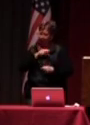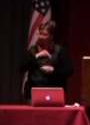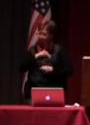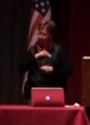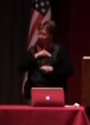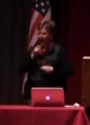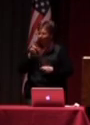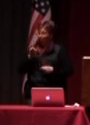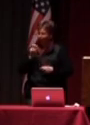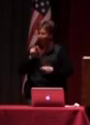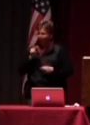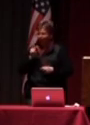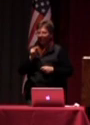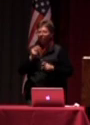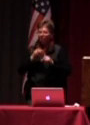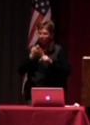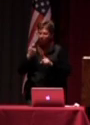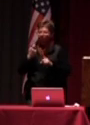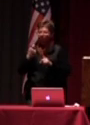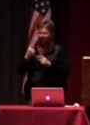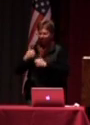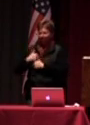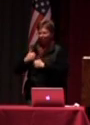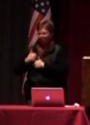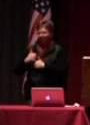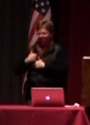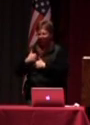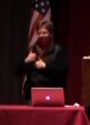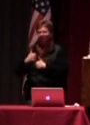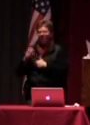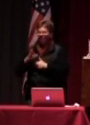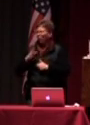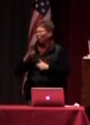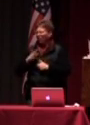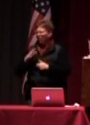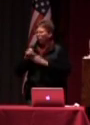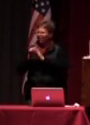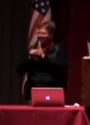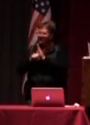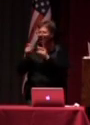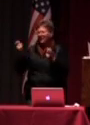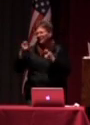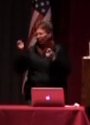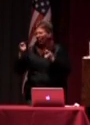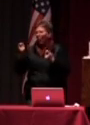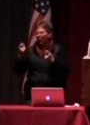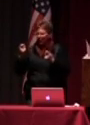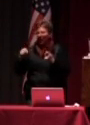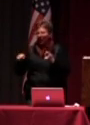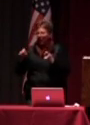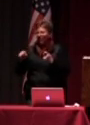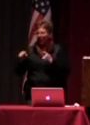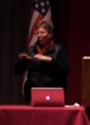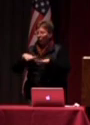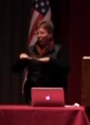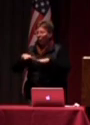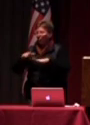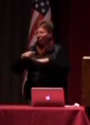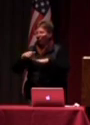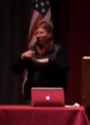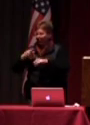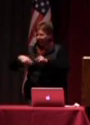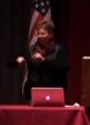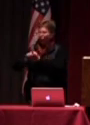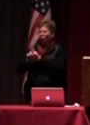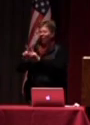1815, before his fall, came from the army. In official state ceremonies, marshals of France had the right to walk ahead of even the highest civilian